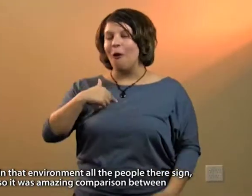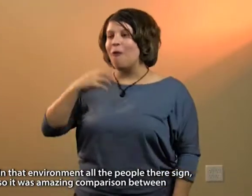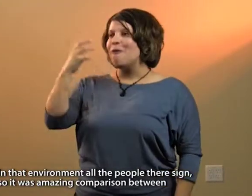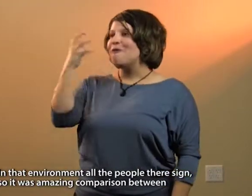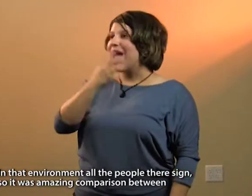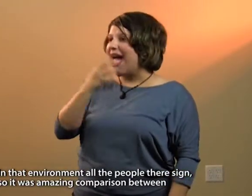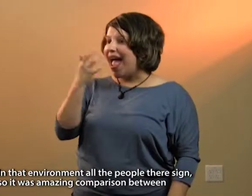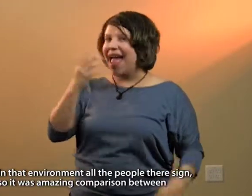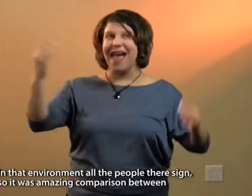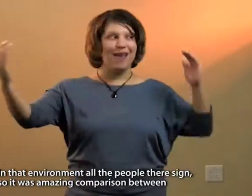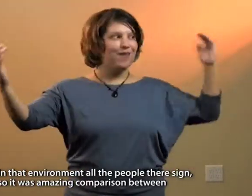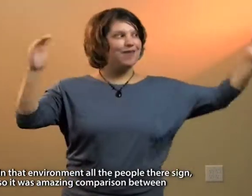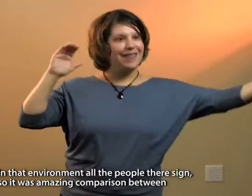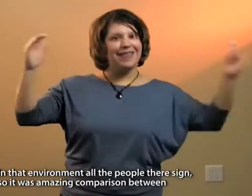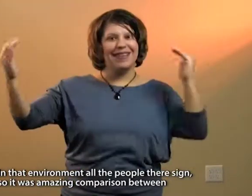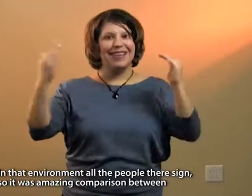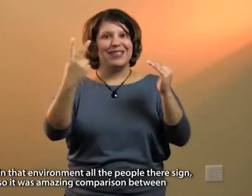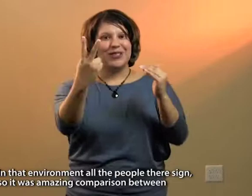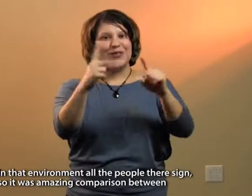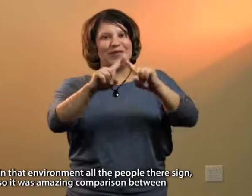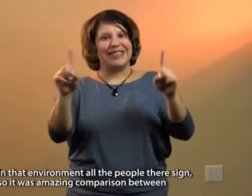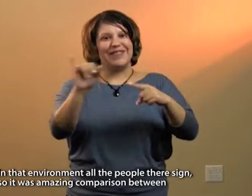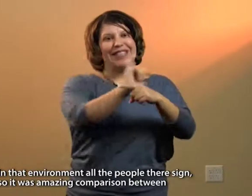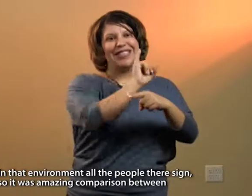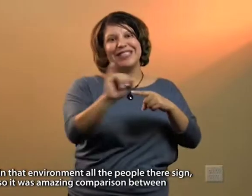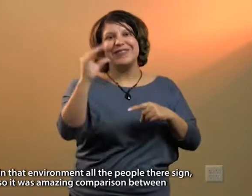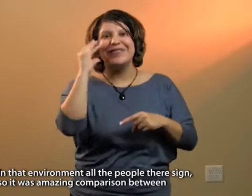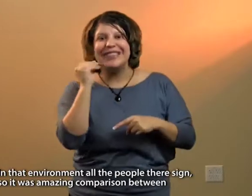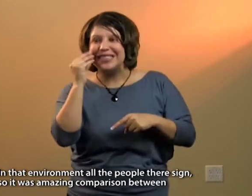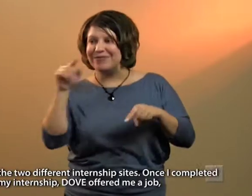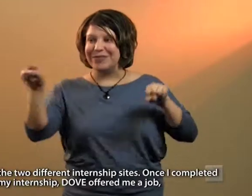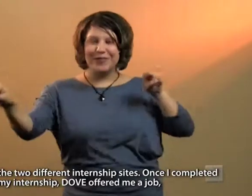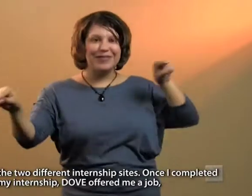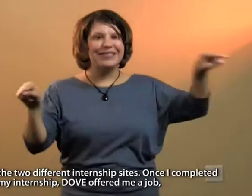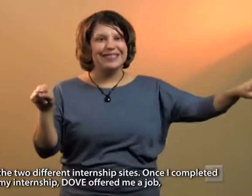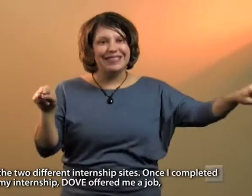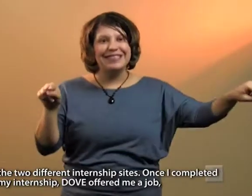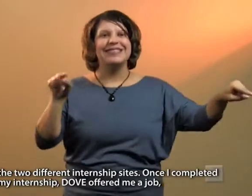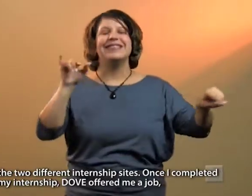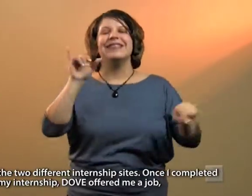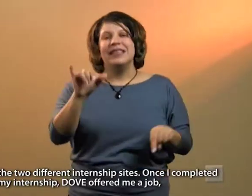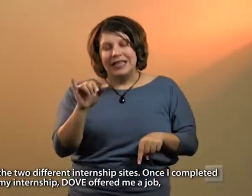So it was an amazing comparison between the two different internship sites